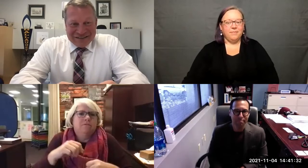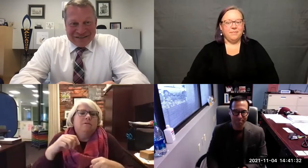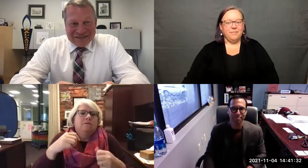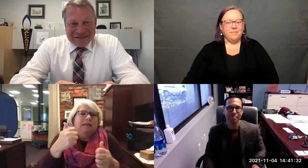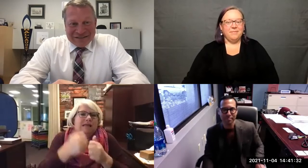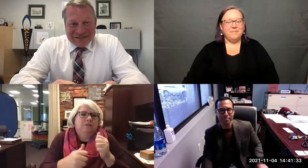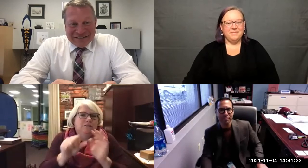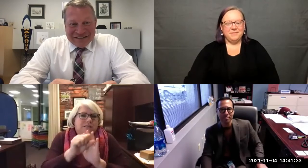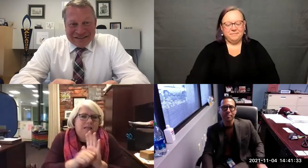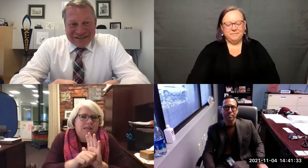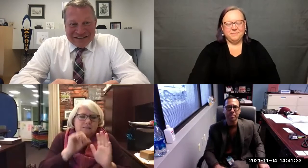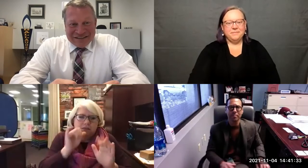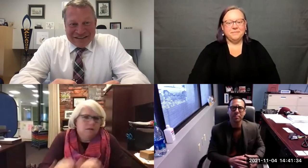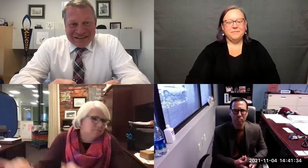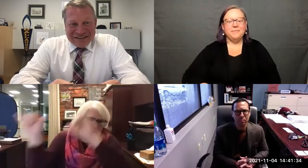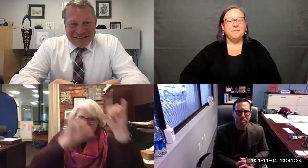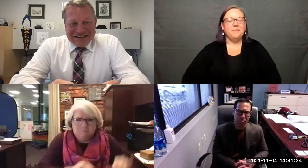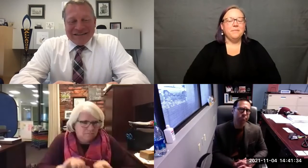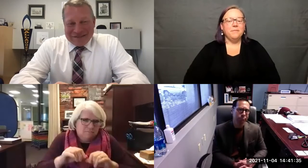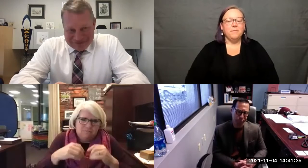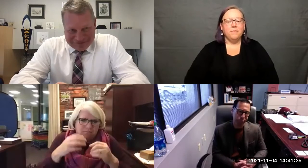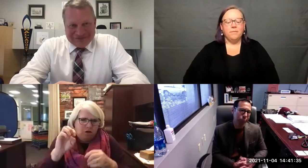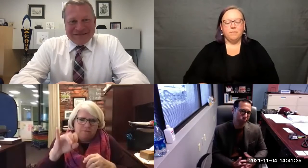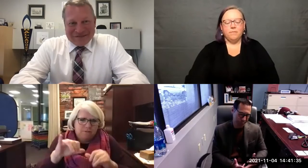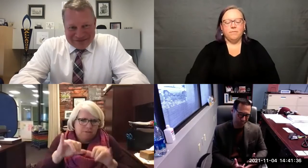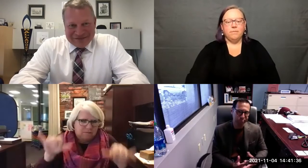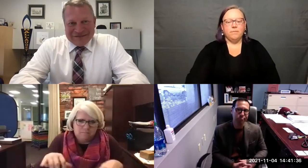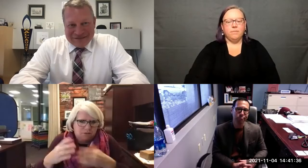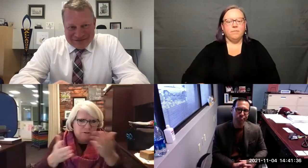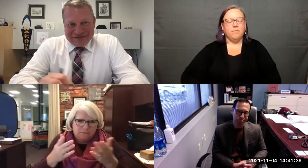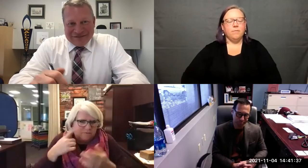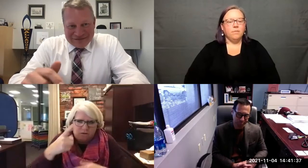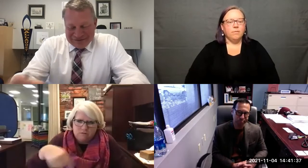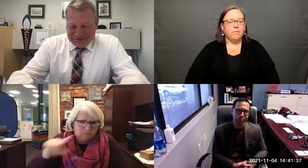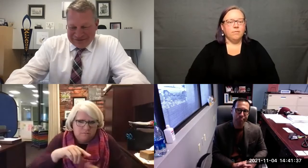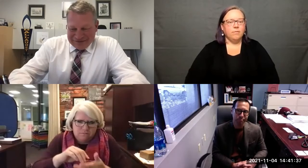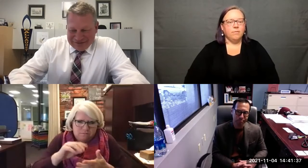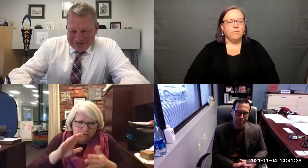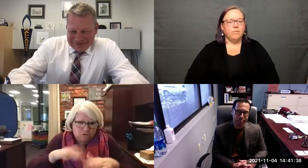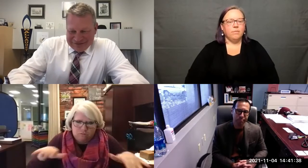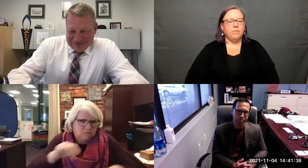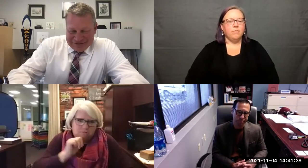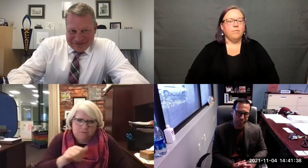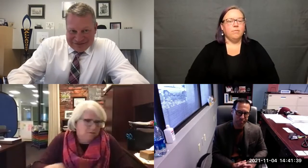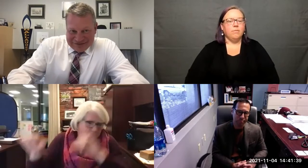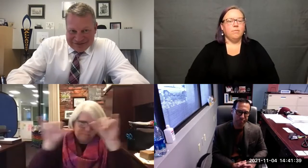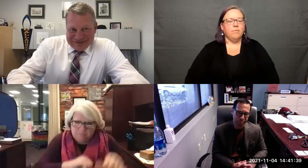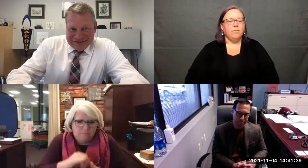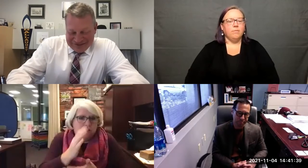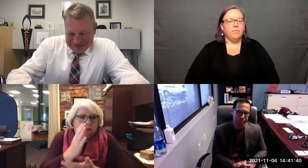missing. So to recap, one of the things that came up was that it is not really nationwide, and things are